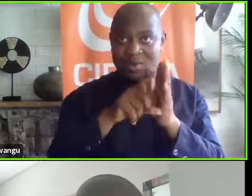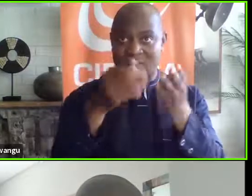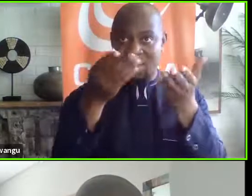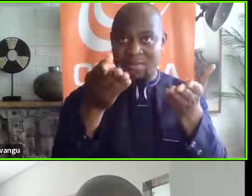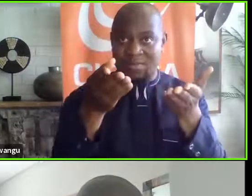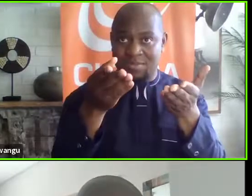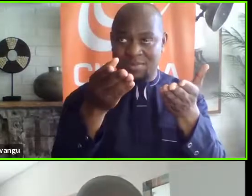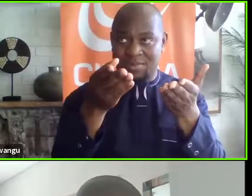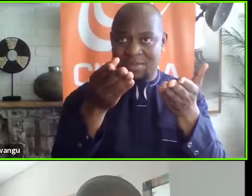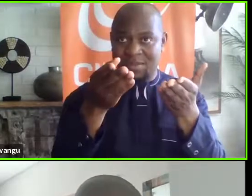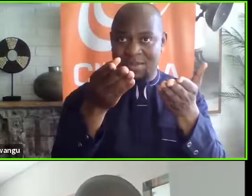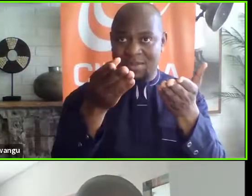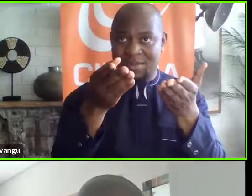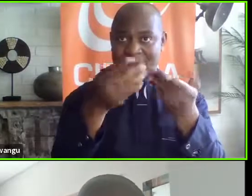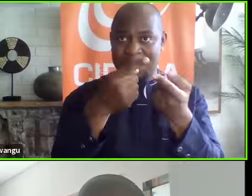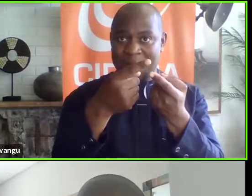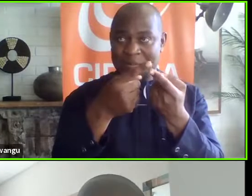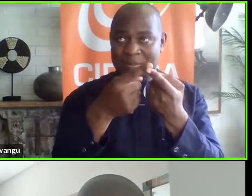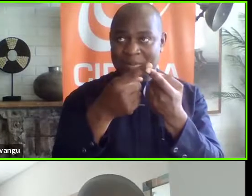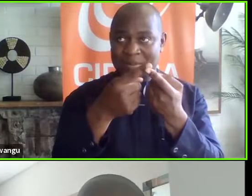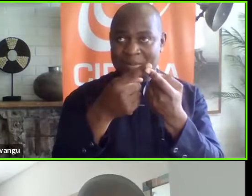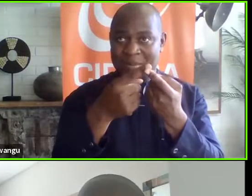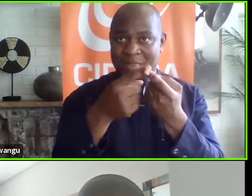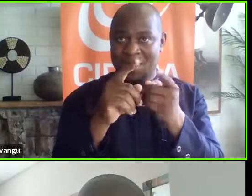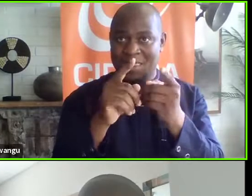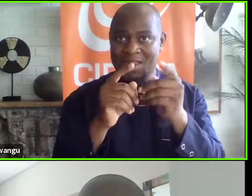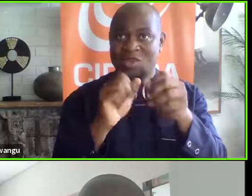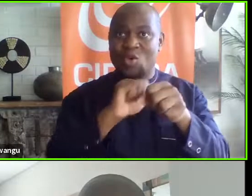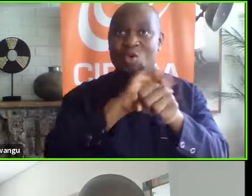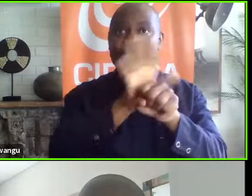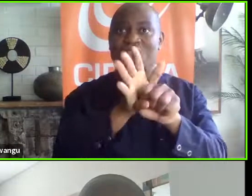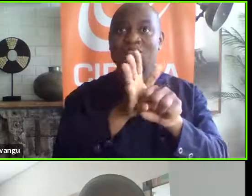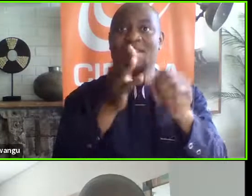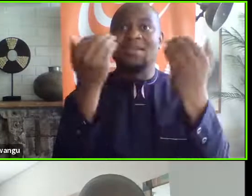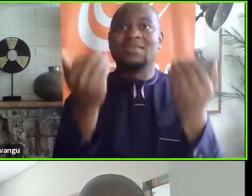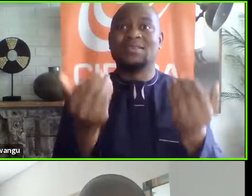on TV at times. If you have these